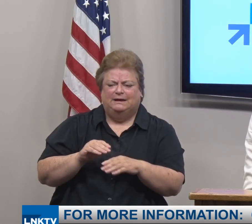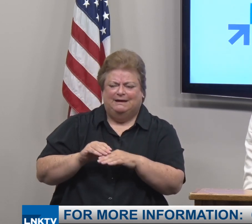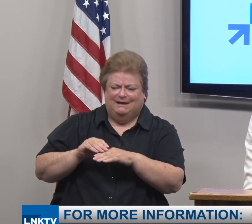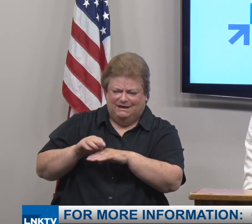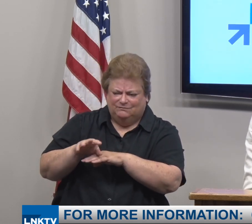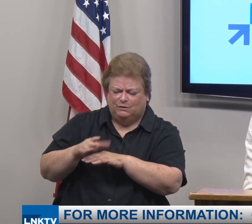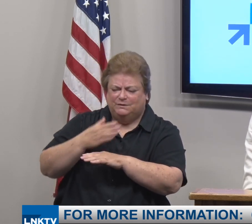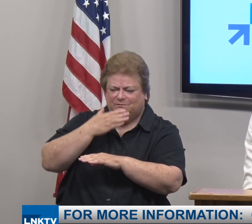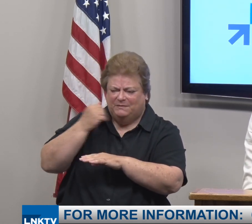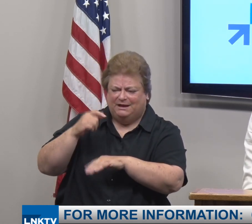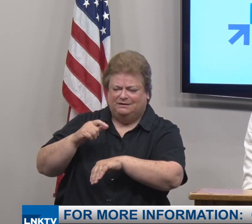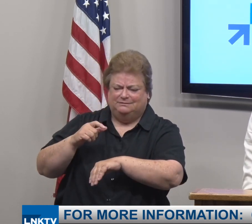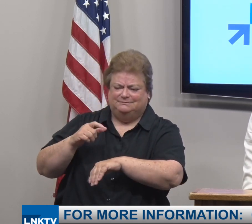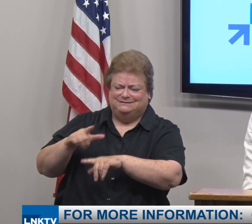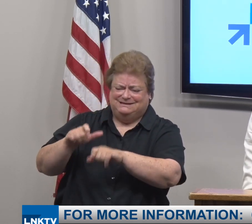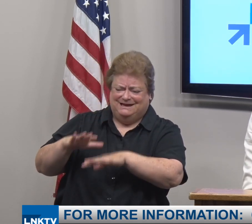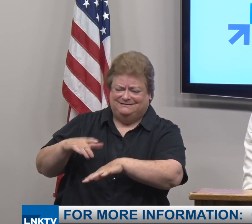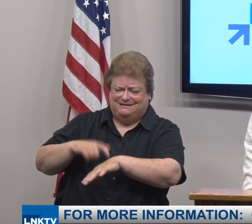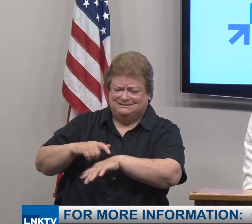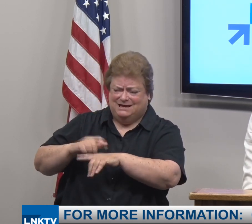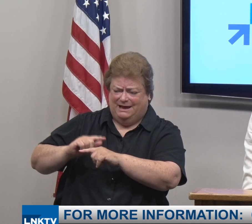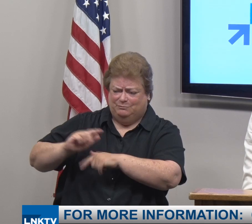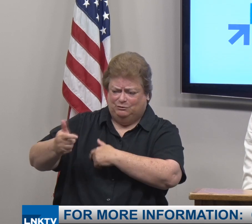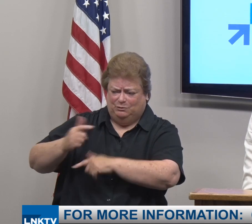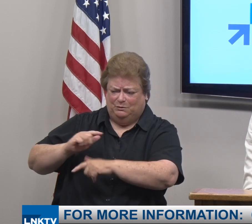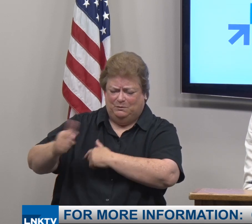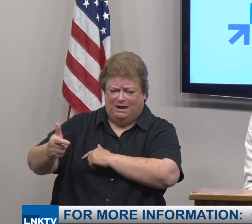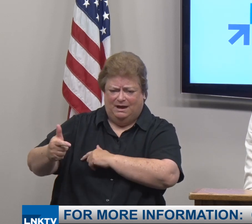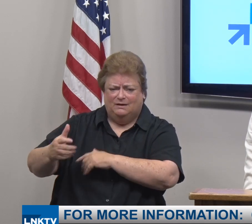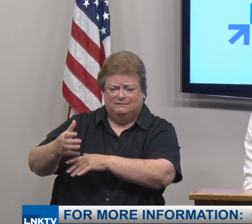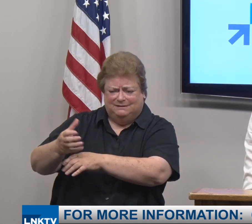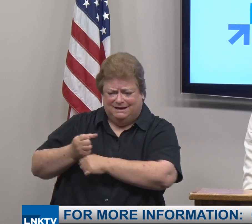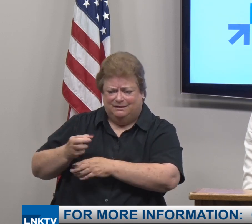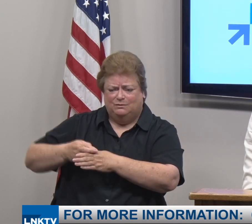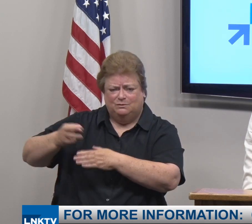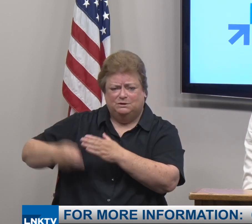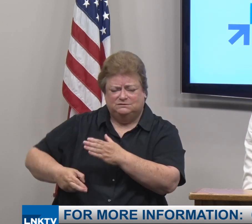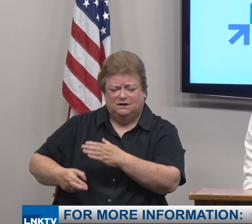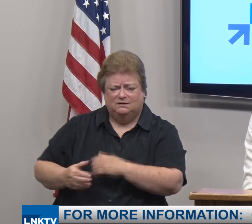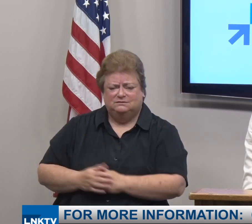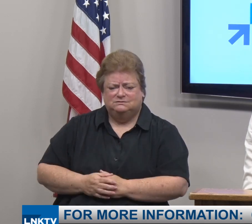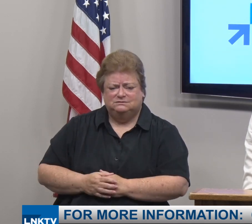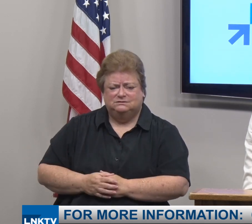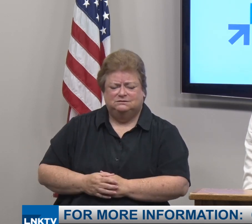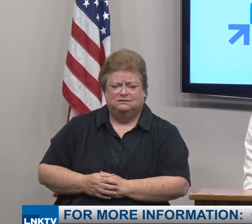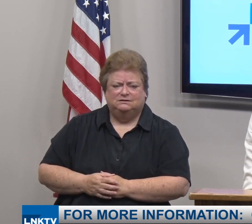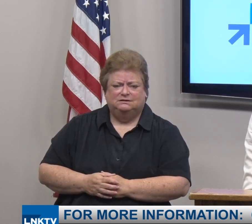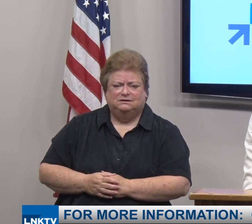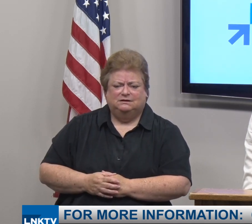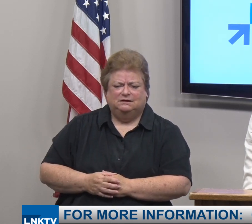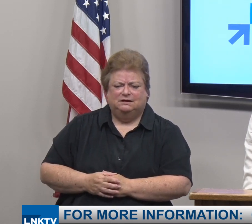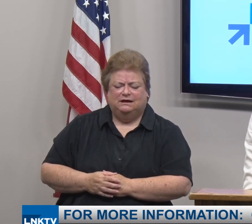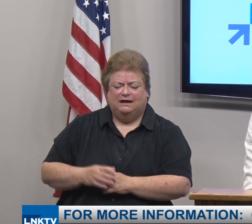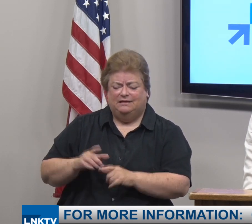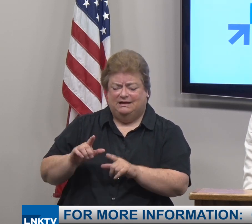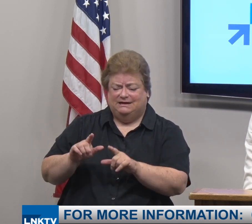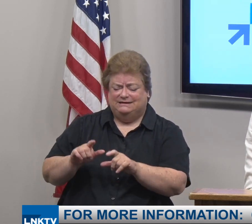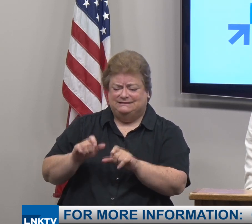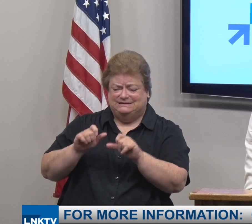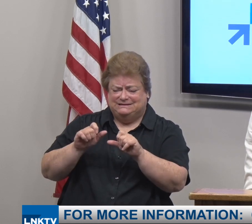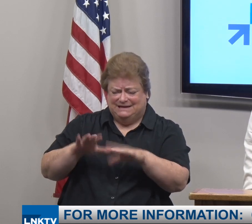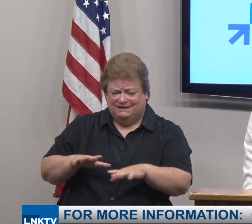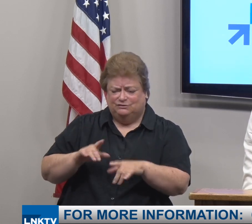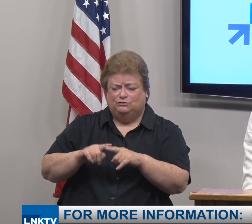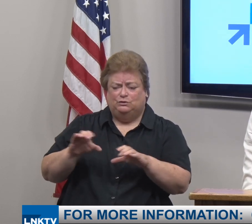better testing turnaround times coming out of Quest. Obviously, our attempts to do effective contact